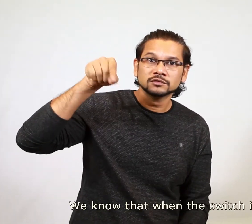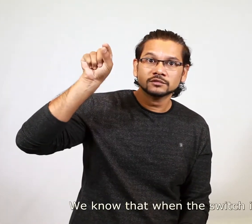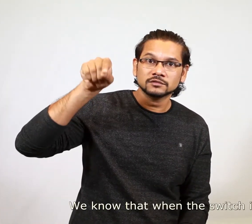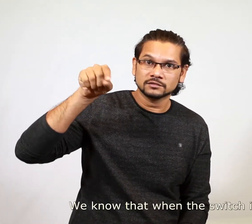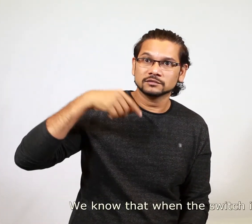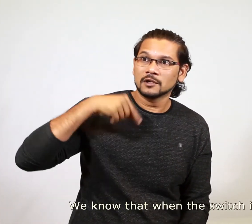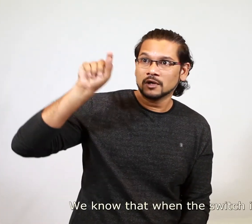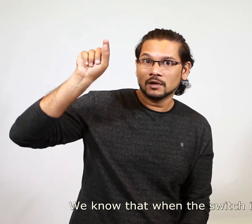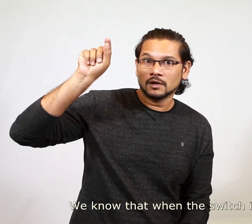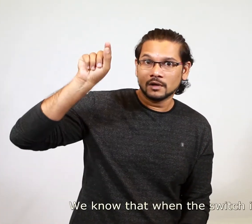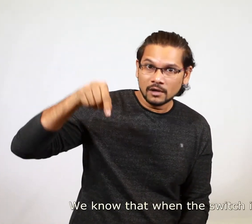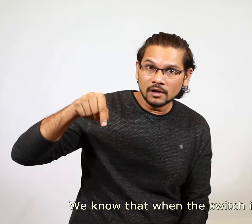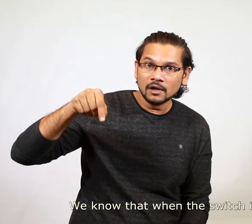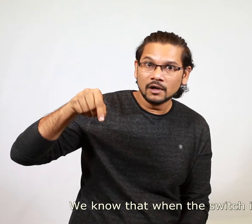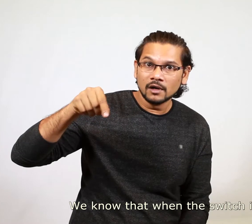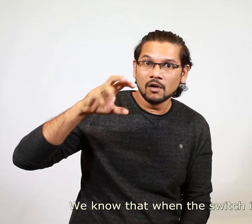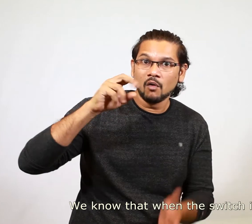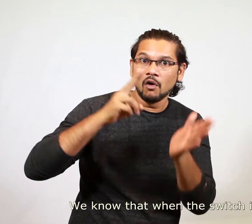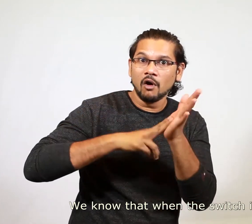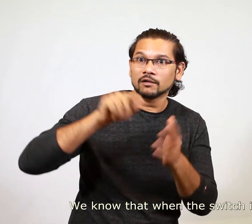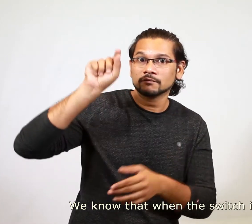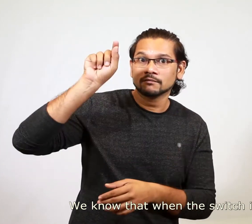We know that when the switch is turned on,